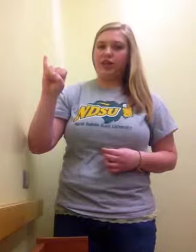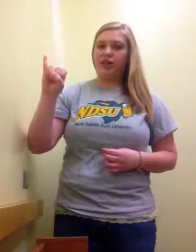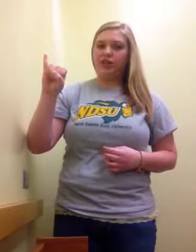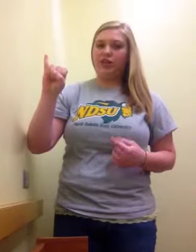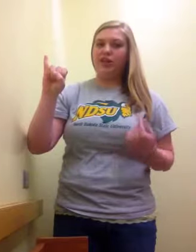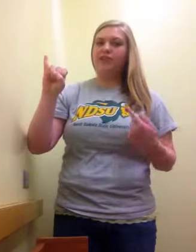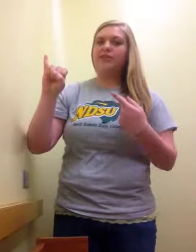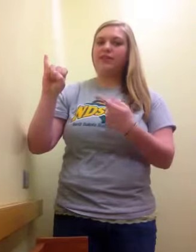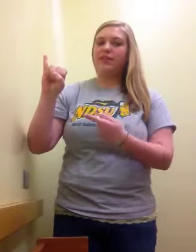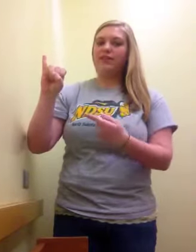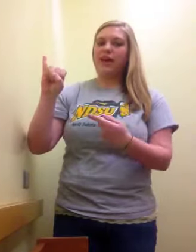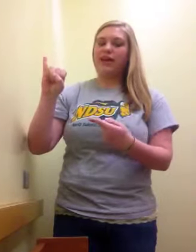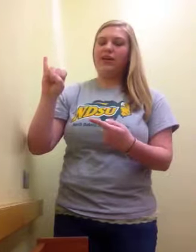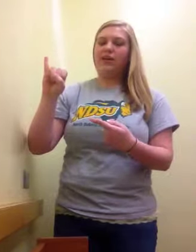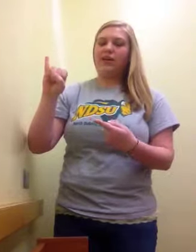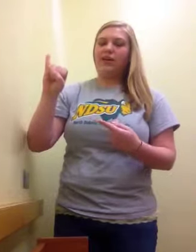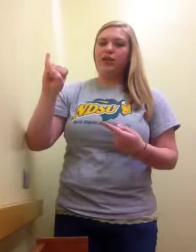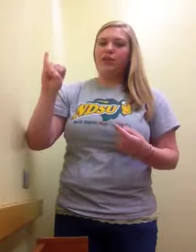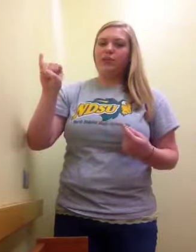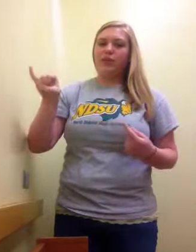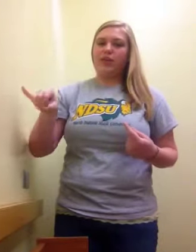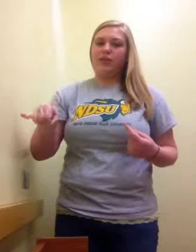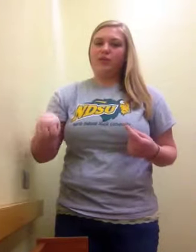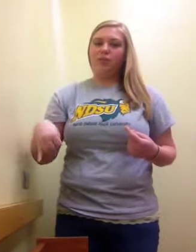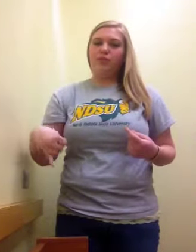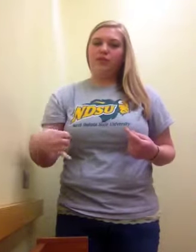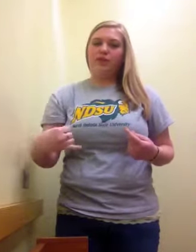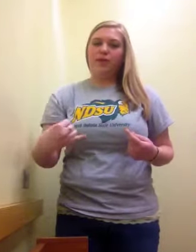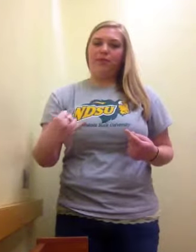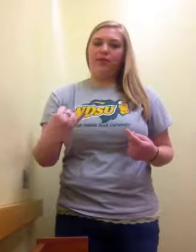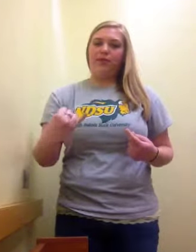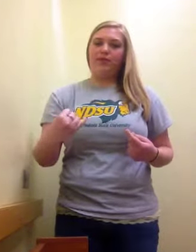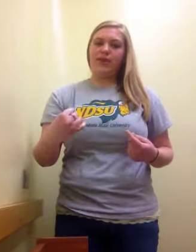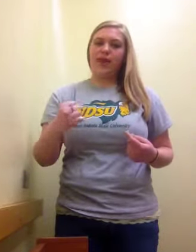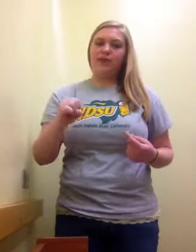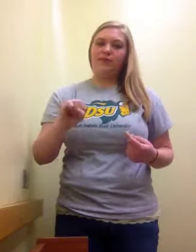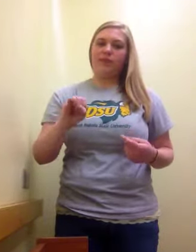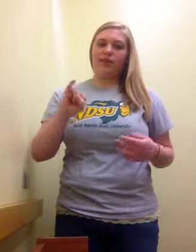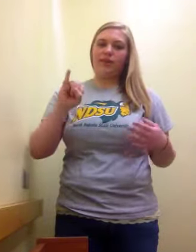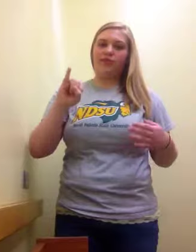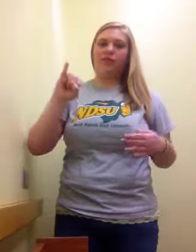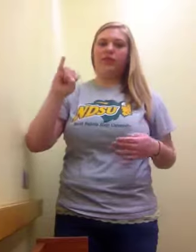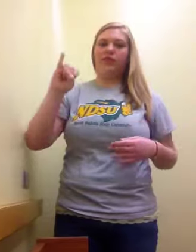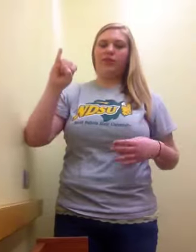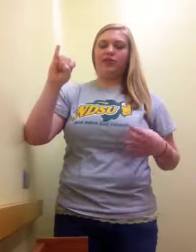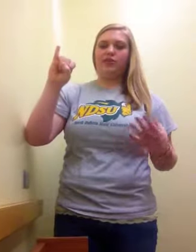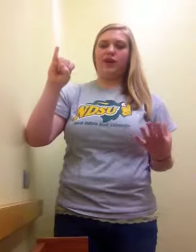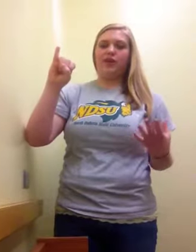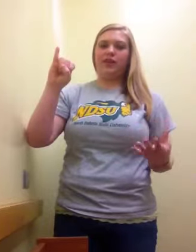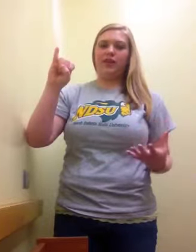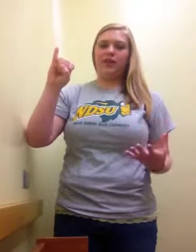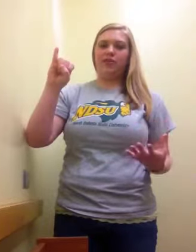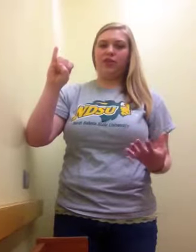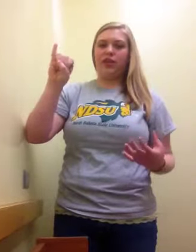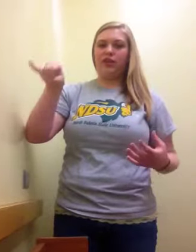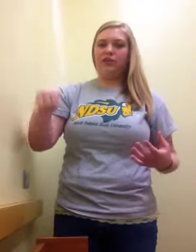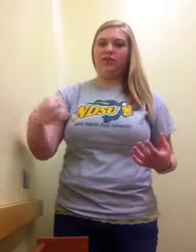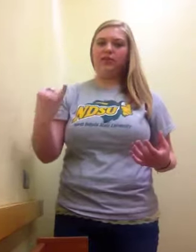you're going to use this sign to make a swoop down below, so it kind of like you're drawing the letter J, like